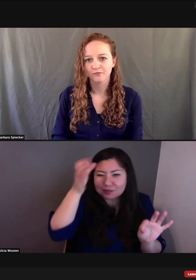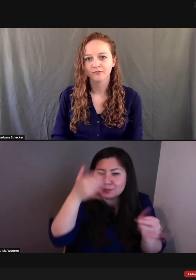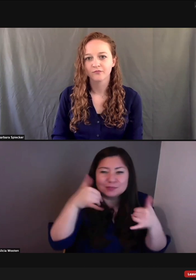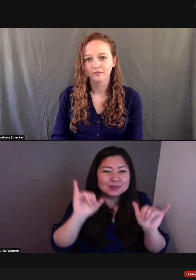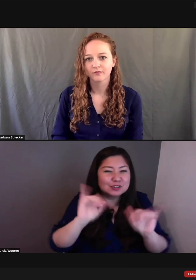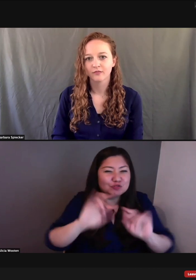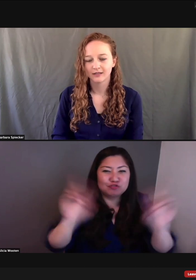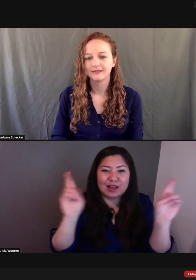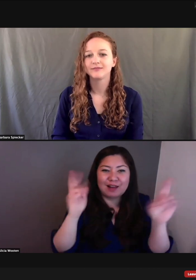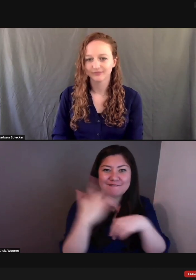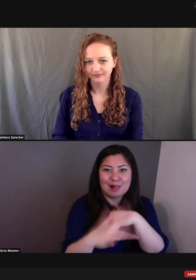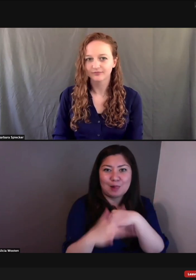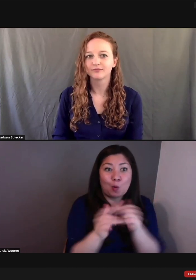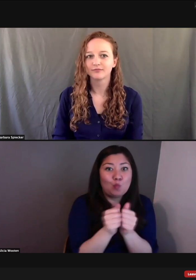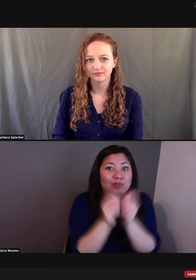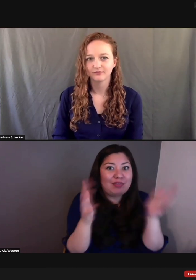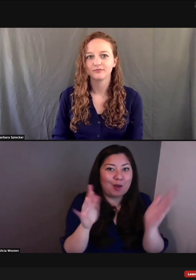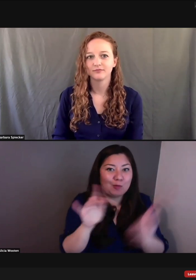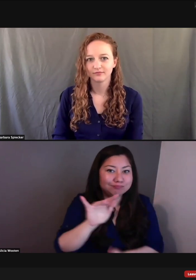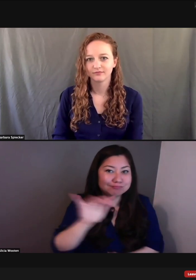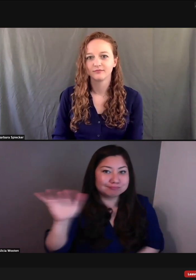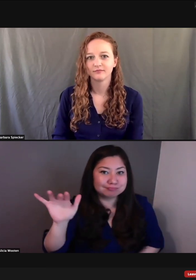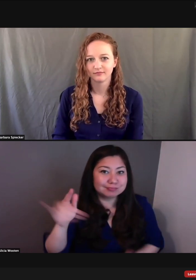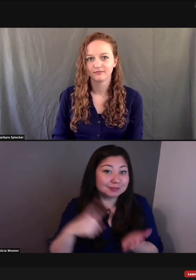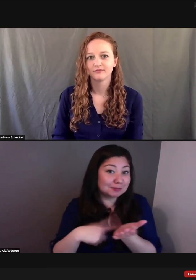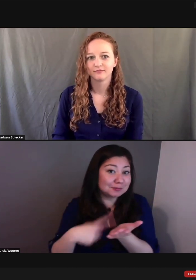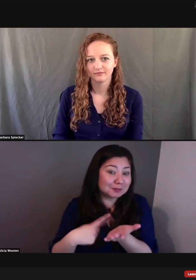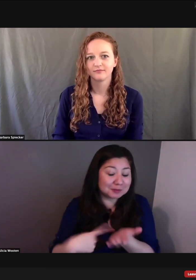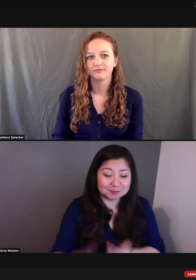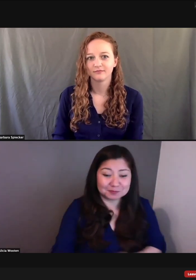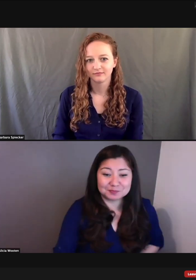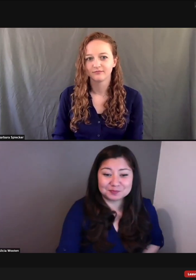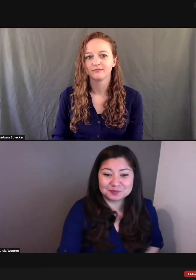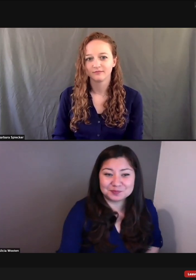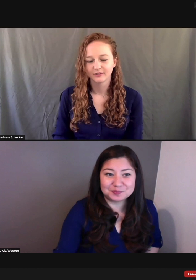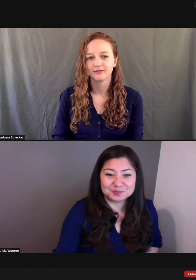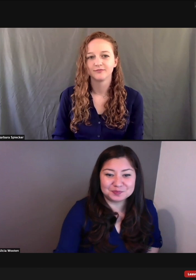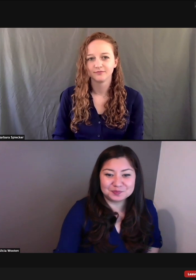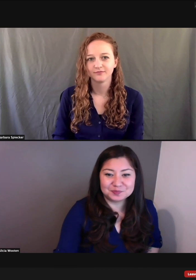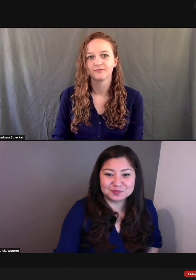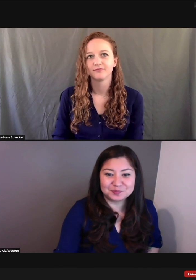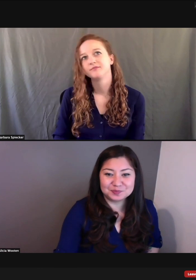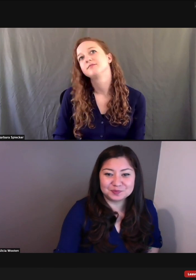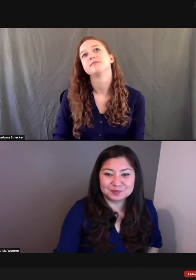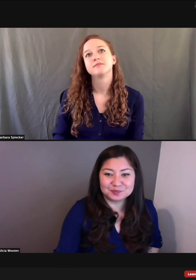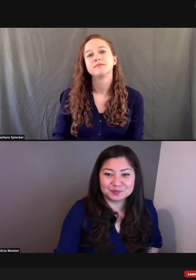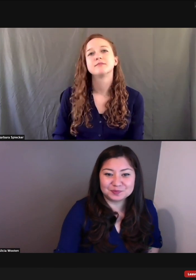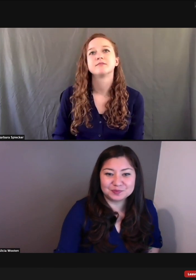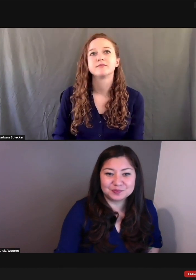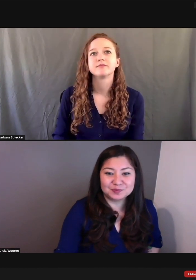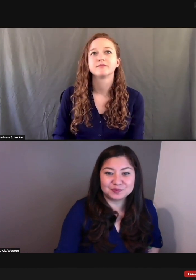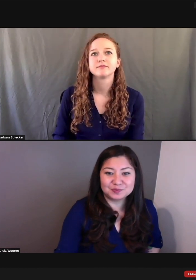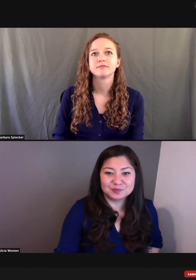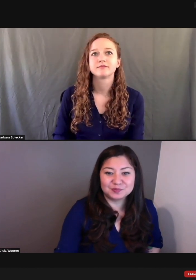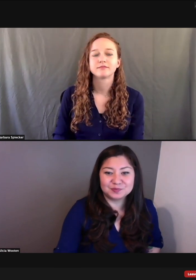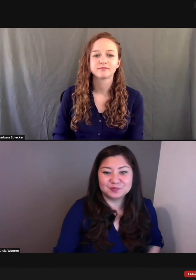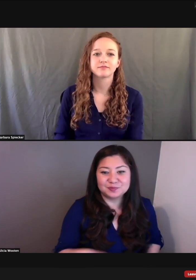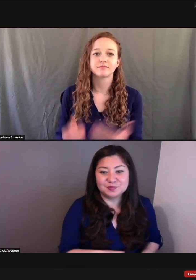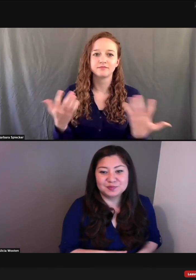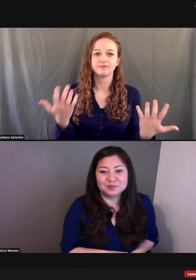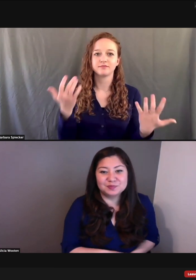videos. That's an effective way to do so. Having the signs ready, and that they are good